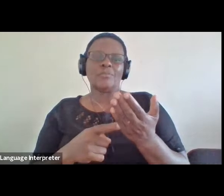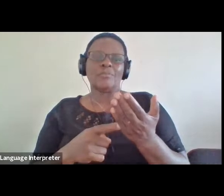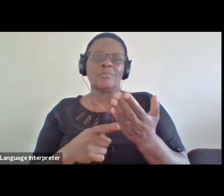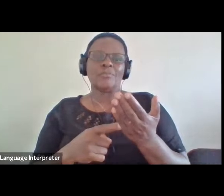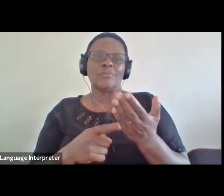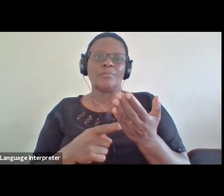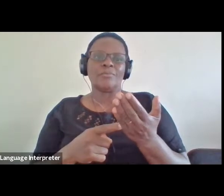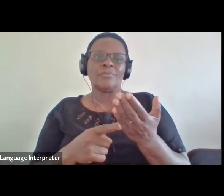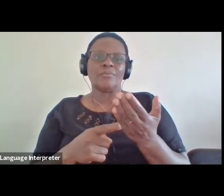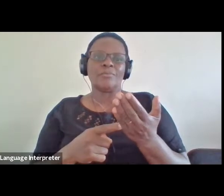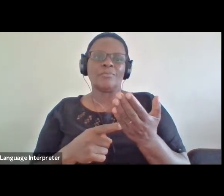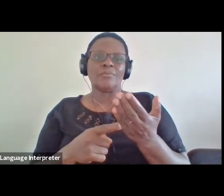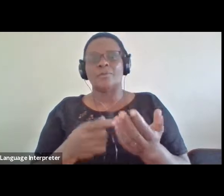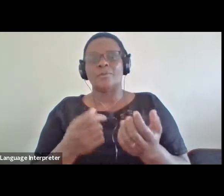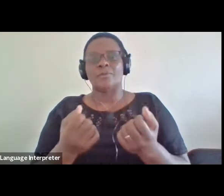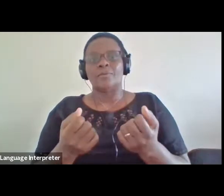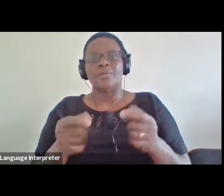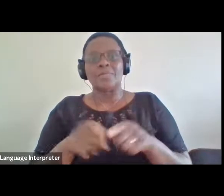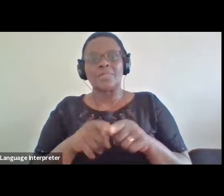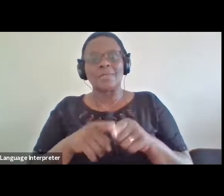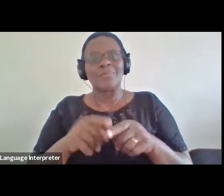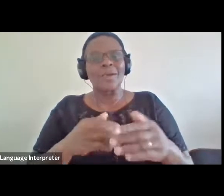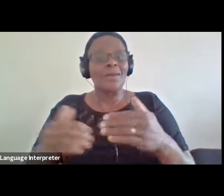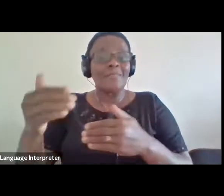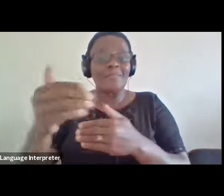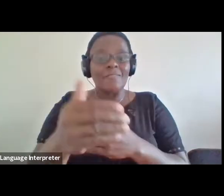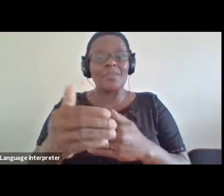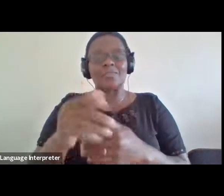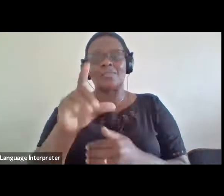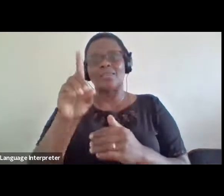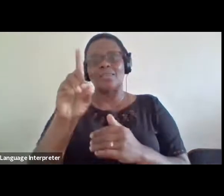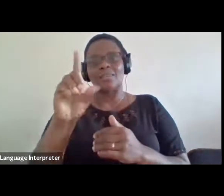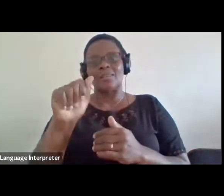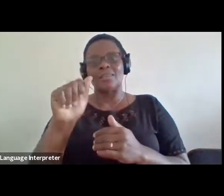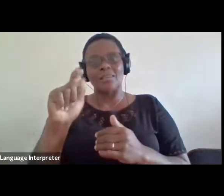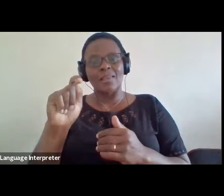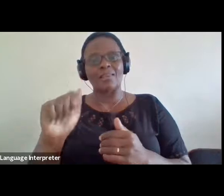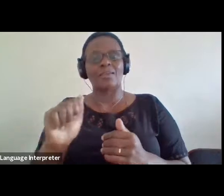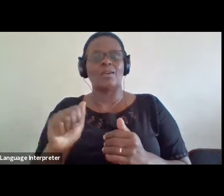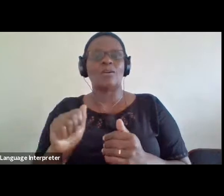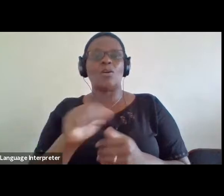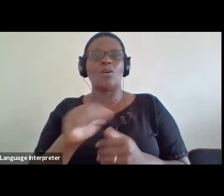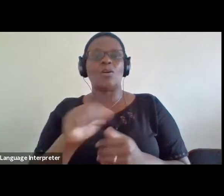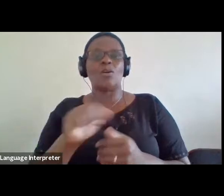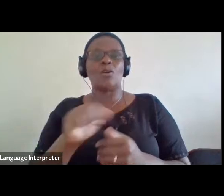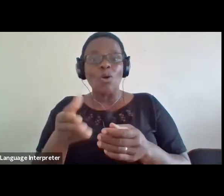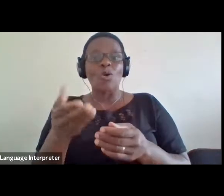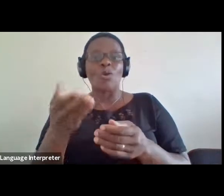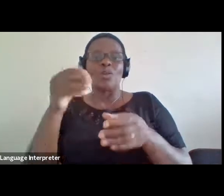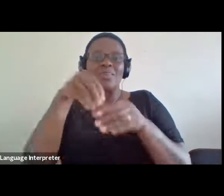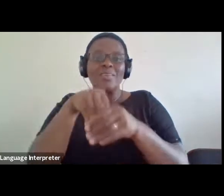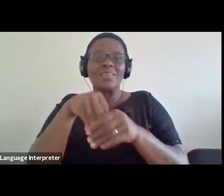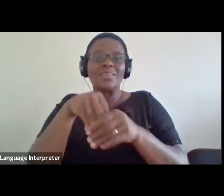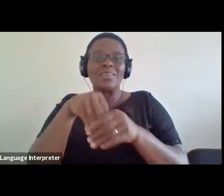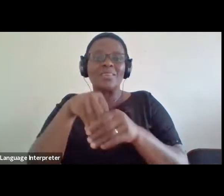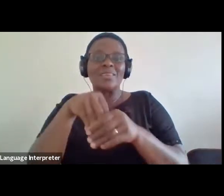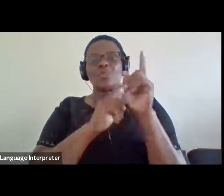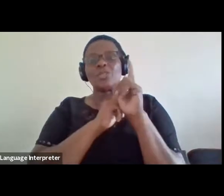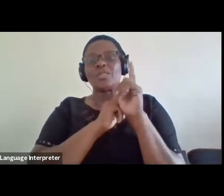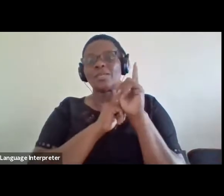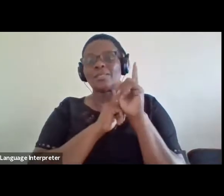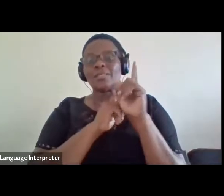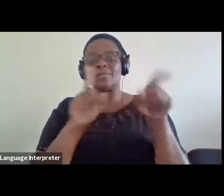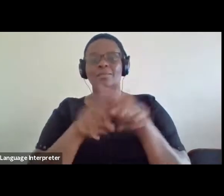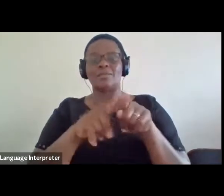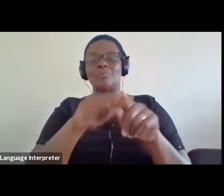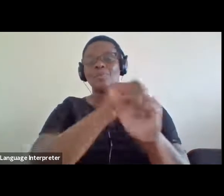warfare capabilities, and advanced data mining outfits, all in the name of protecting their civilians and defending against foreign